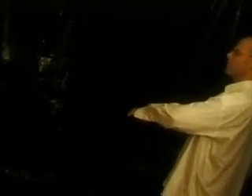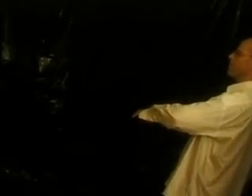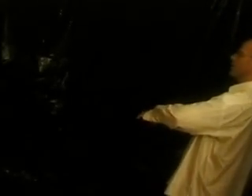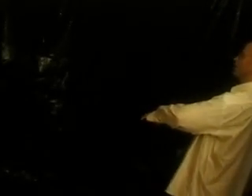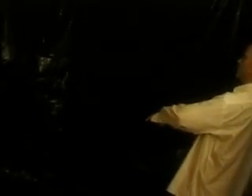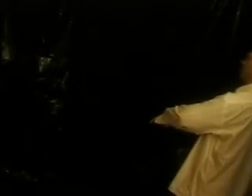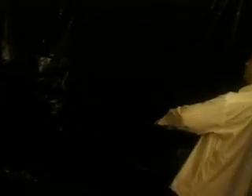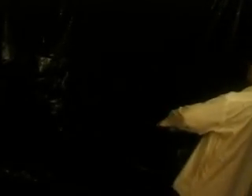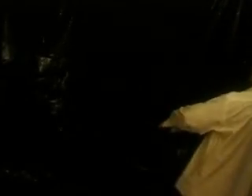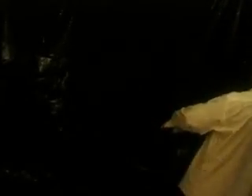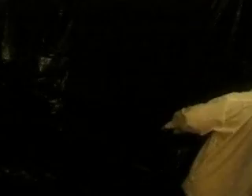understanding.